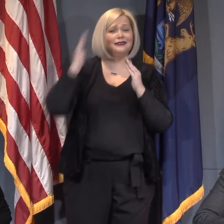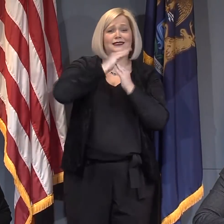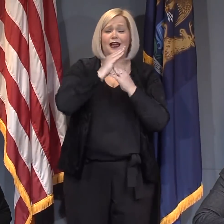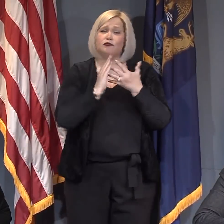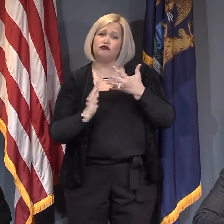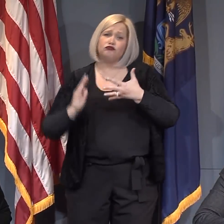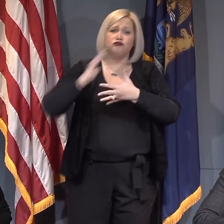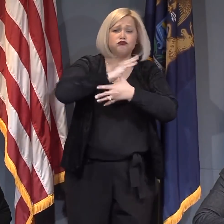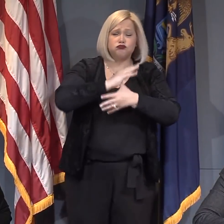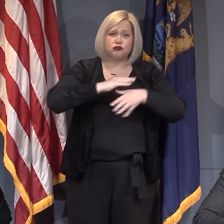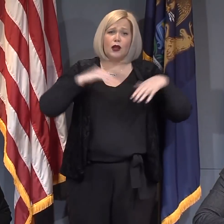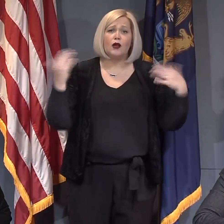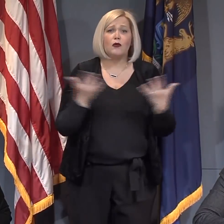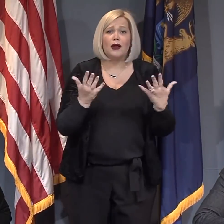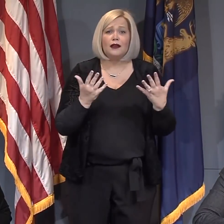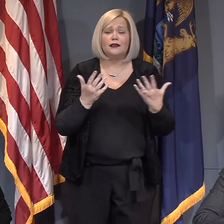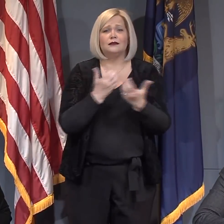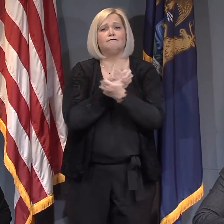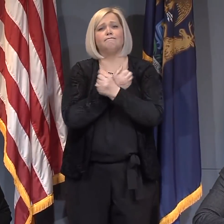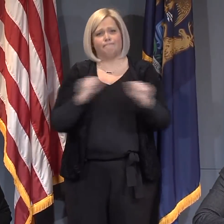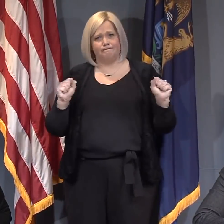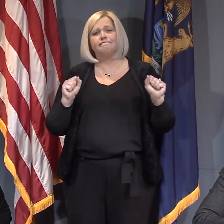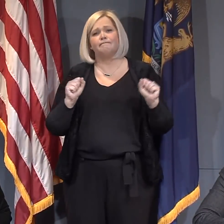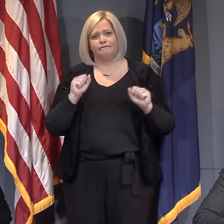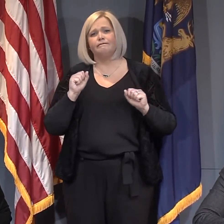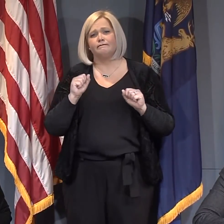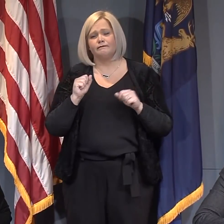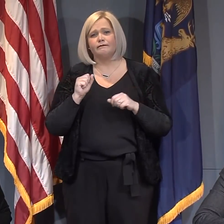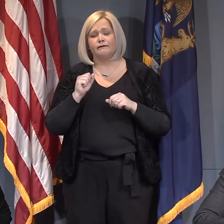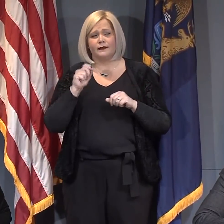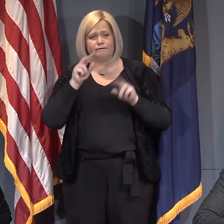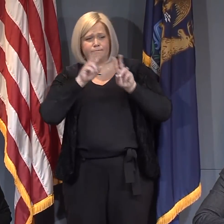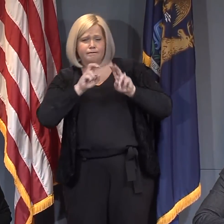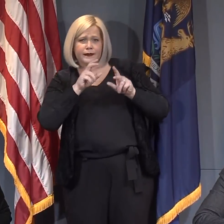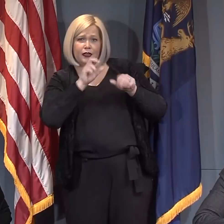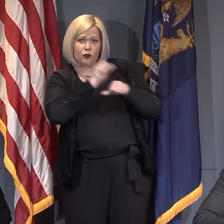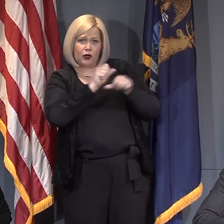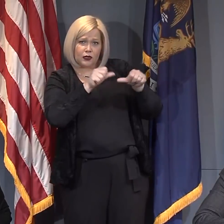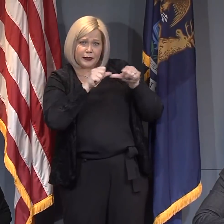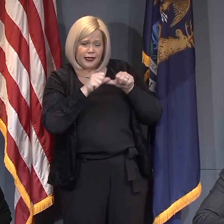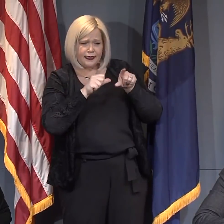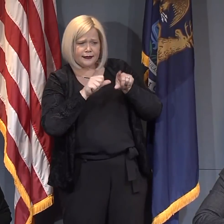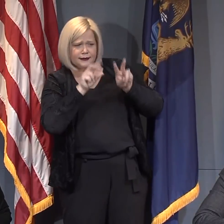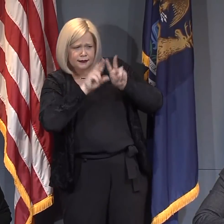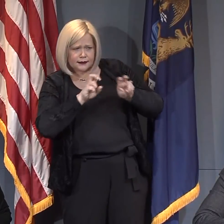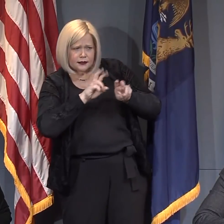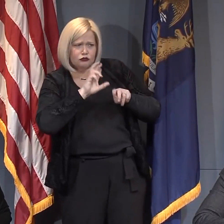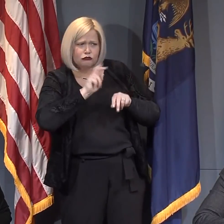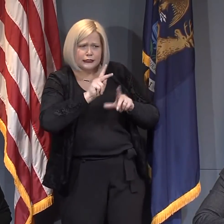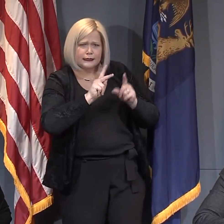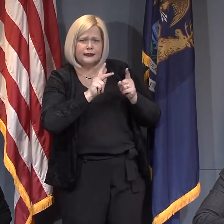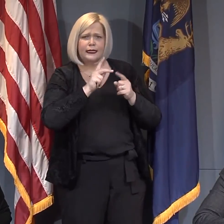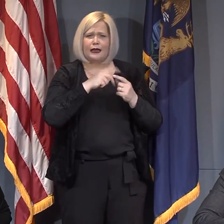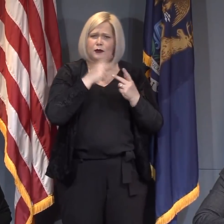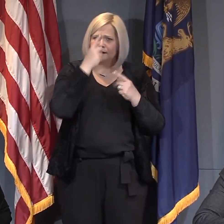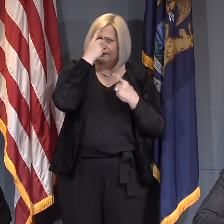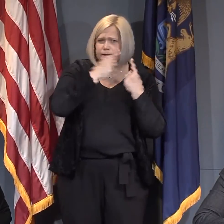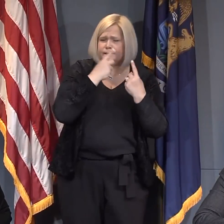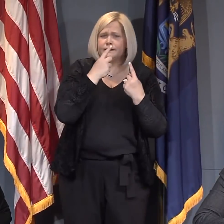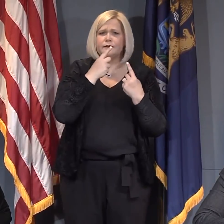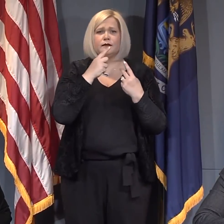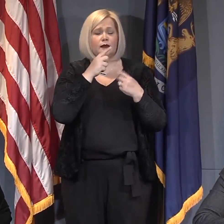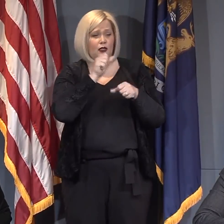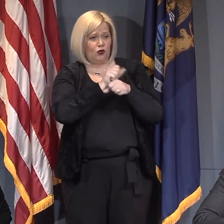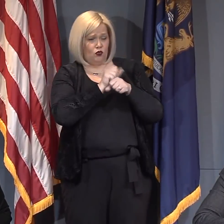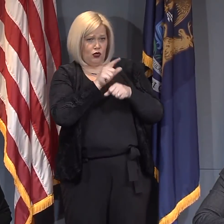keeping people safe. When we look at workplace risks, I will be examining factors like whether